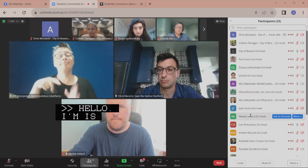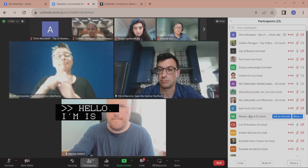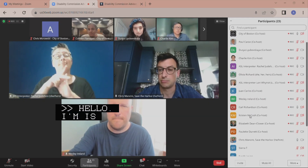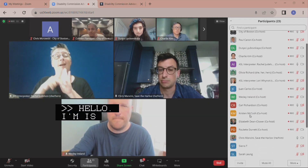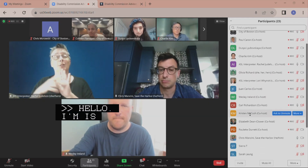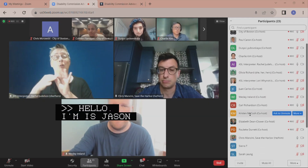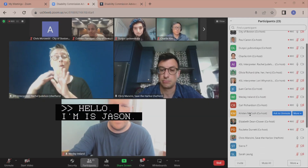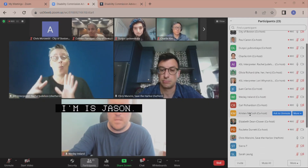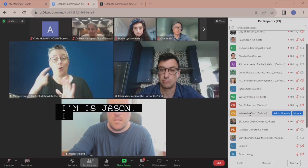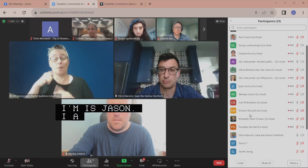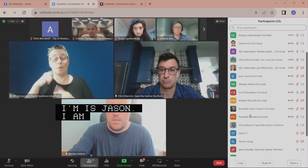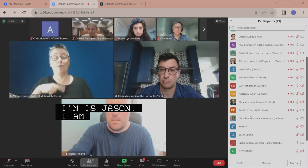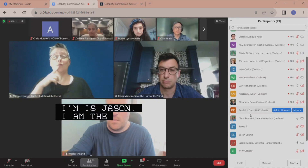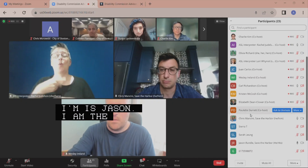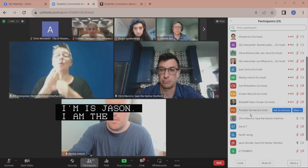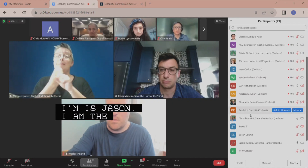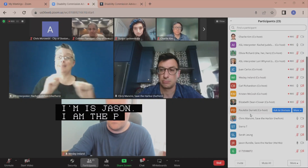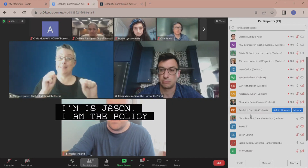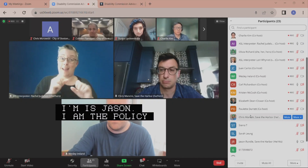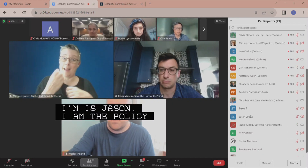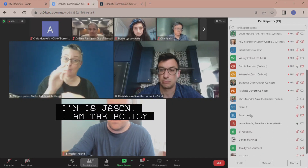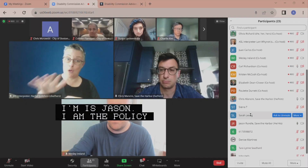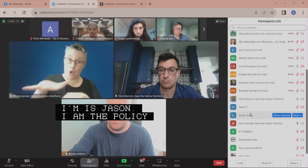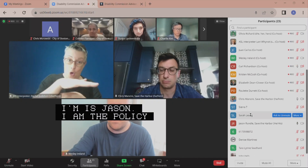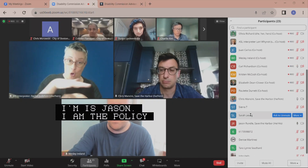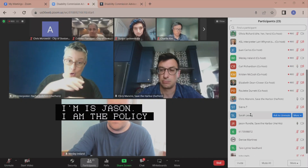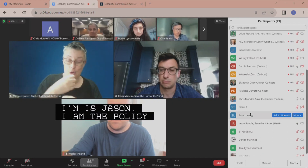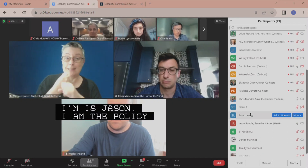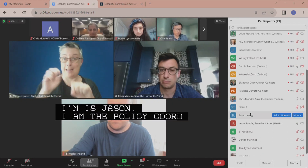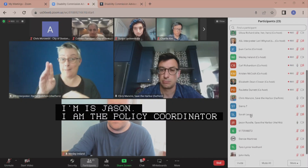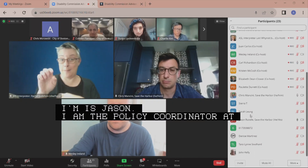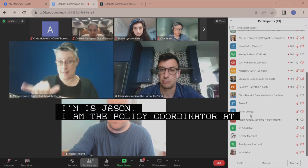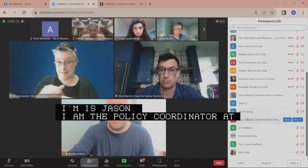at Save the Harbor, Save the Bay.